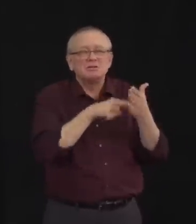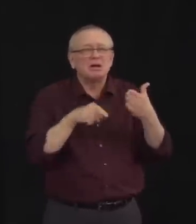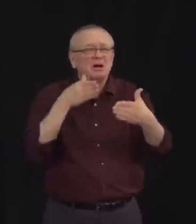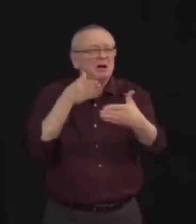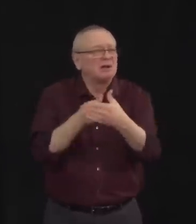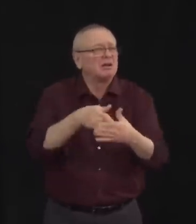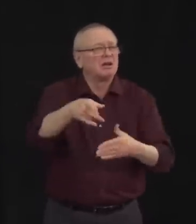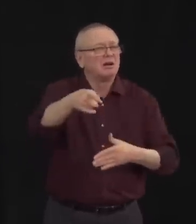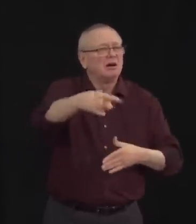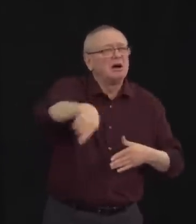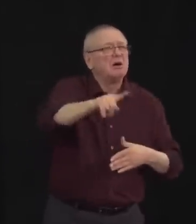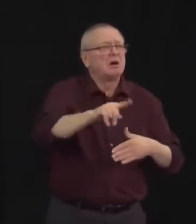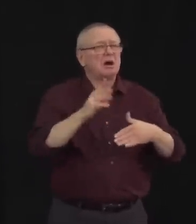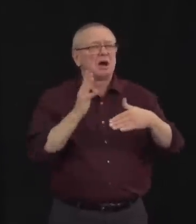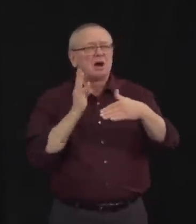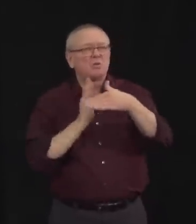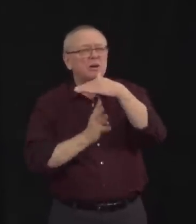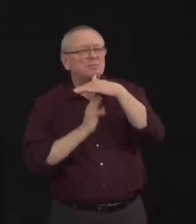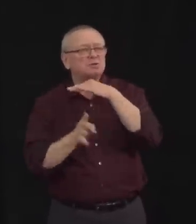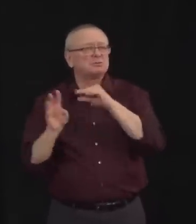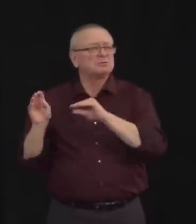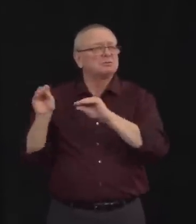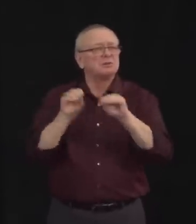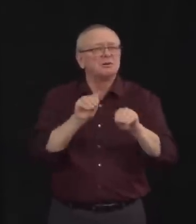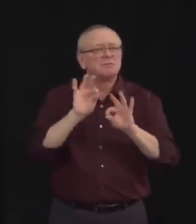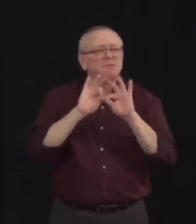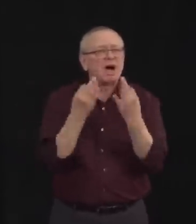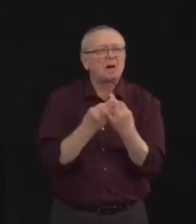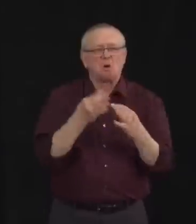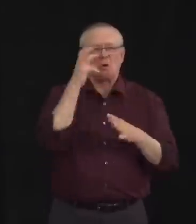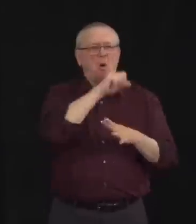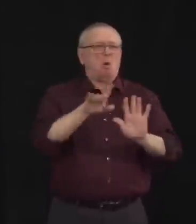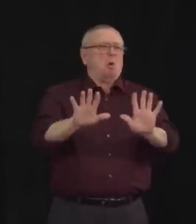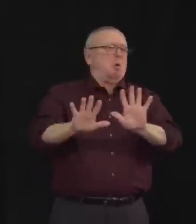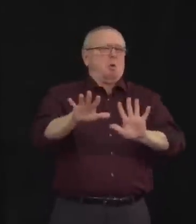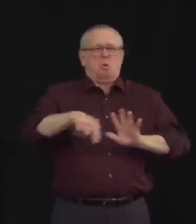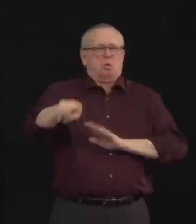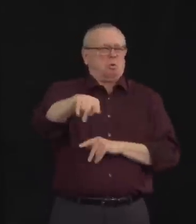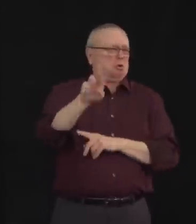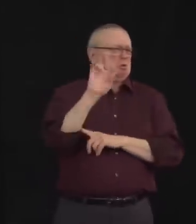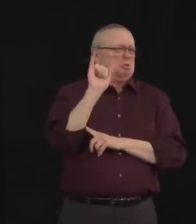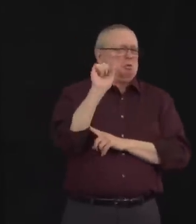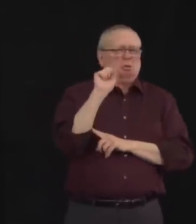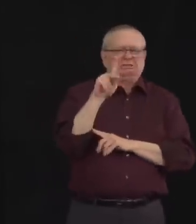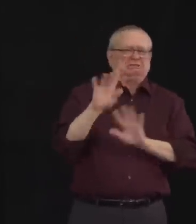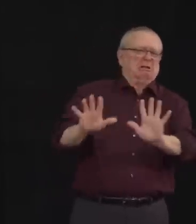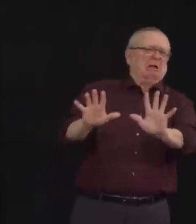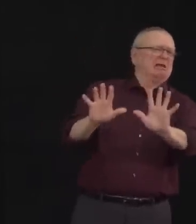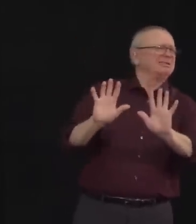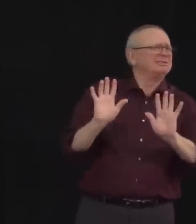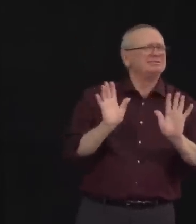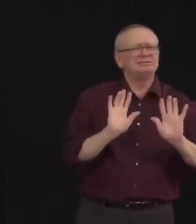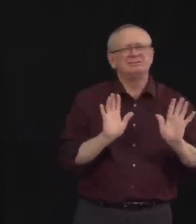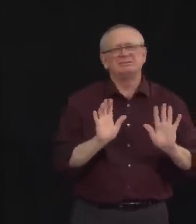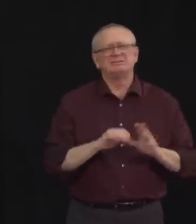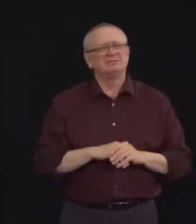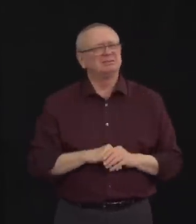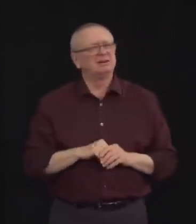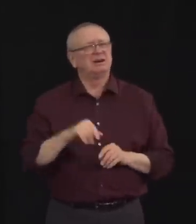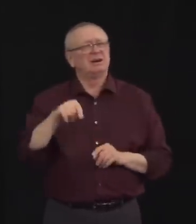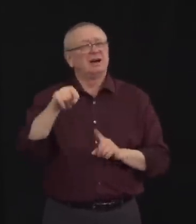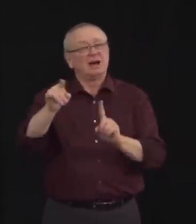and JBS and their families are a risk to others. People who are cases or close contacts will